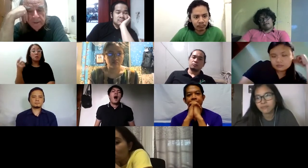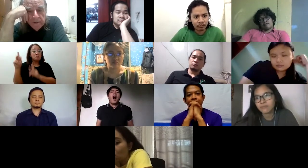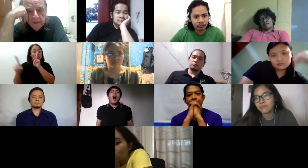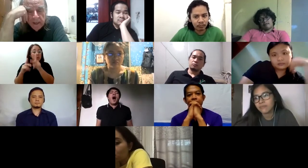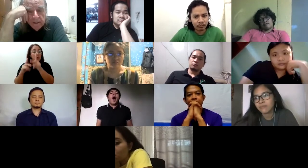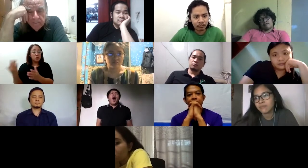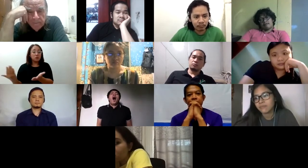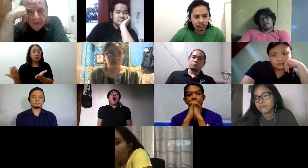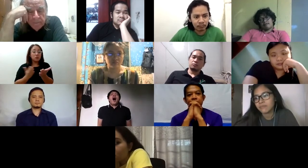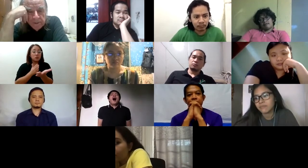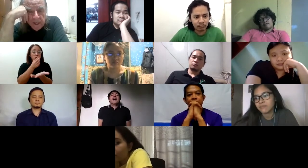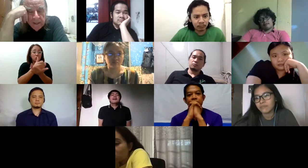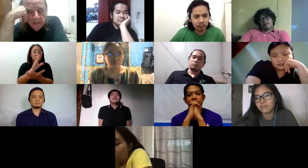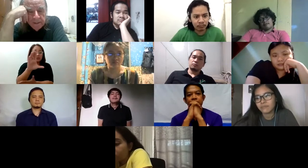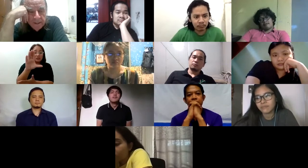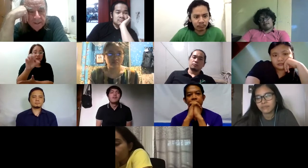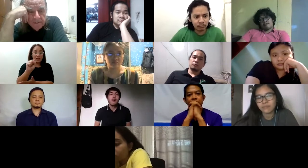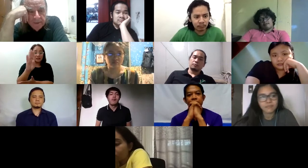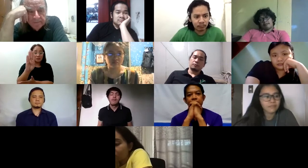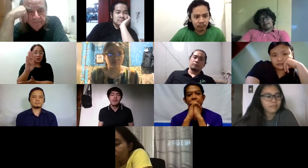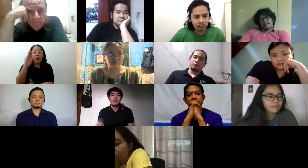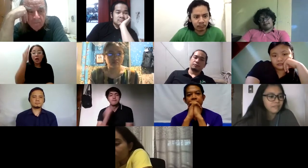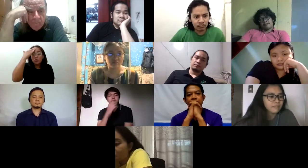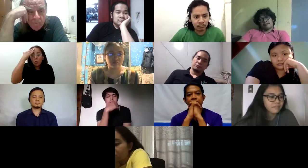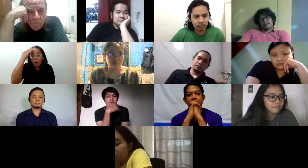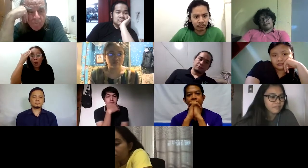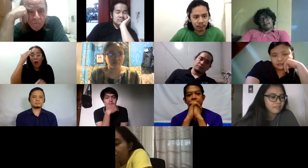that people sign at CSB.